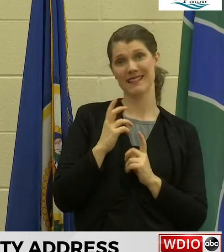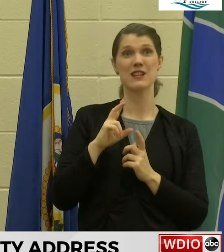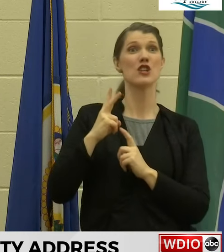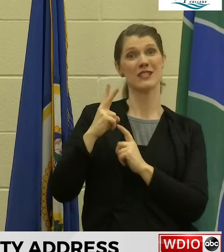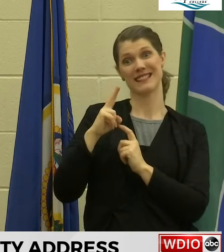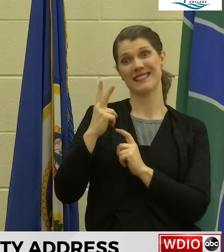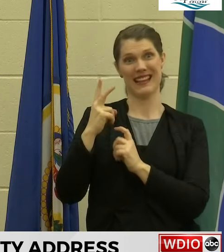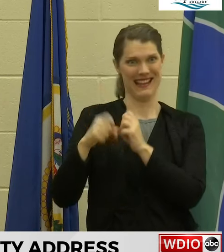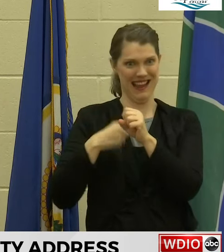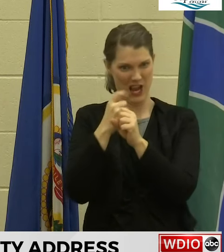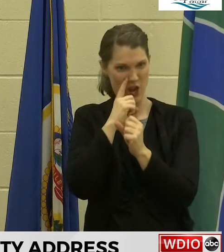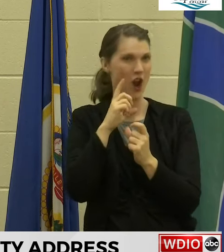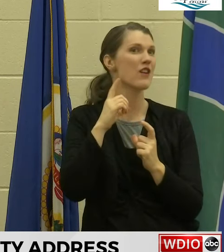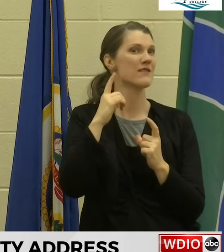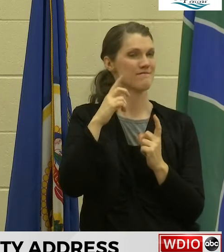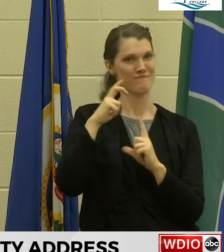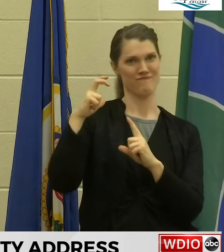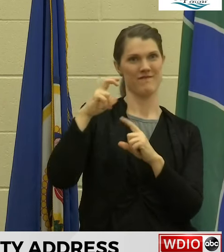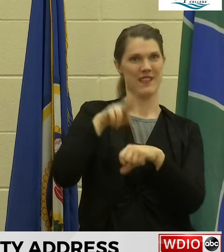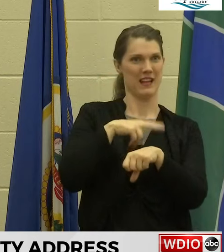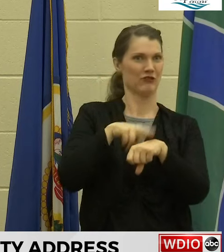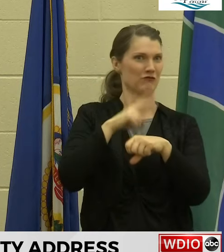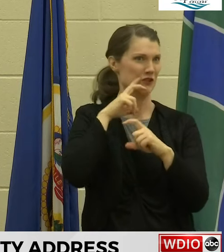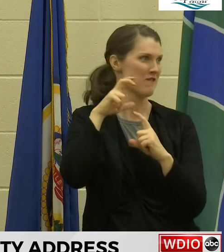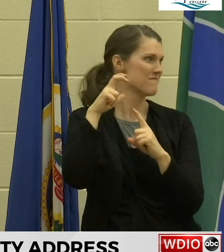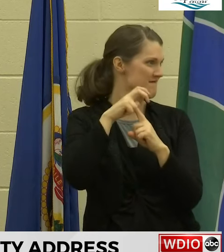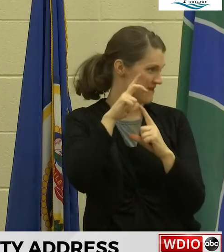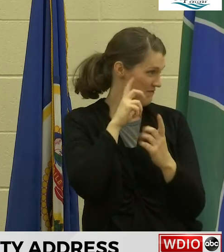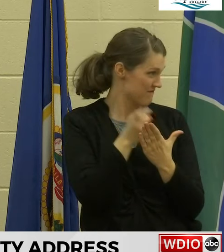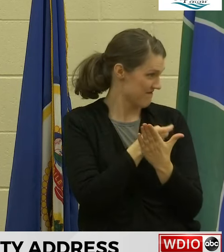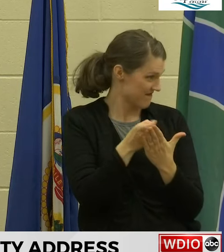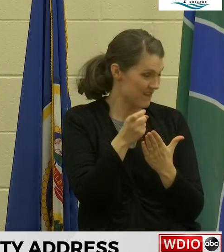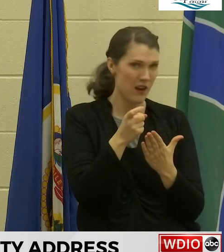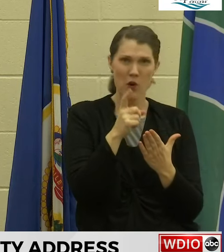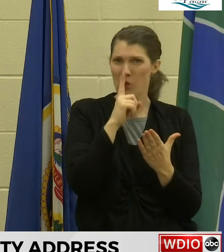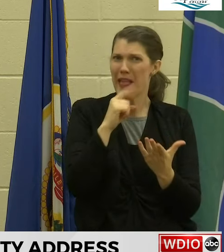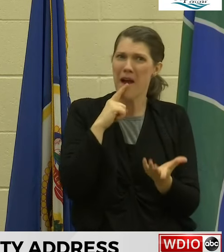champions, and I am proud of what we've done together.